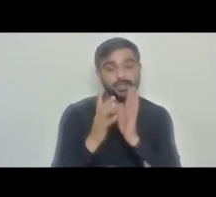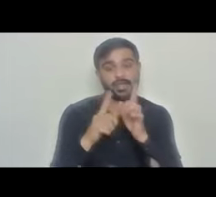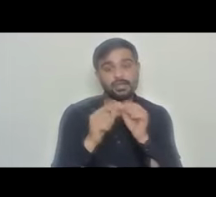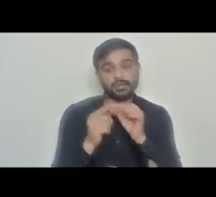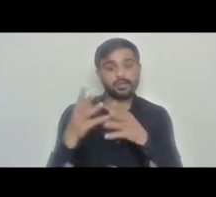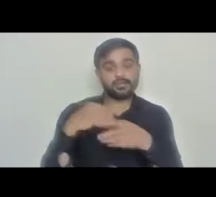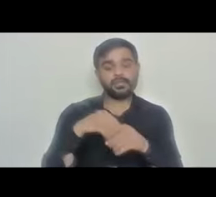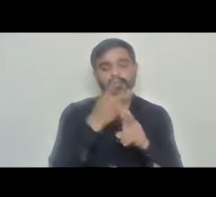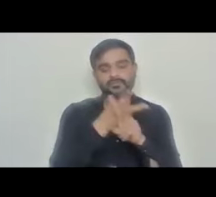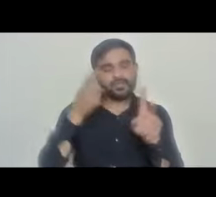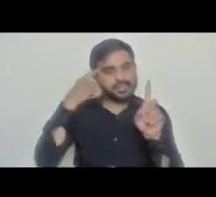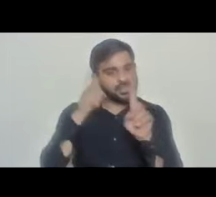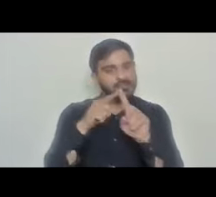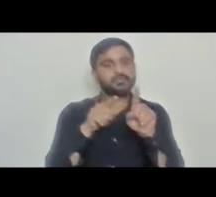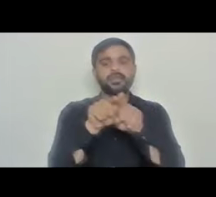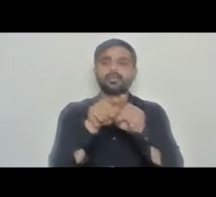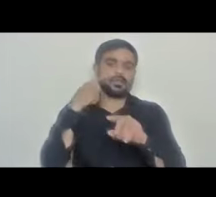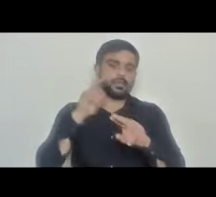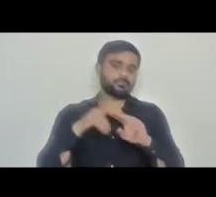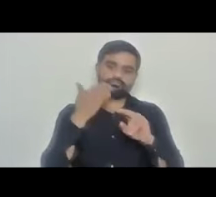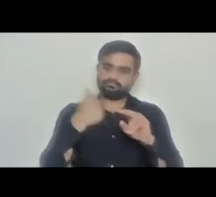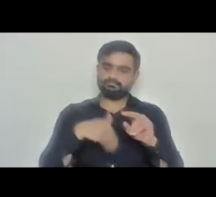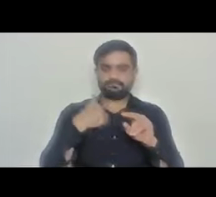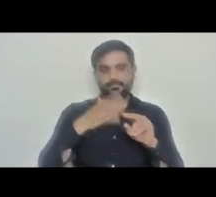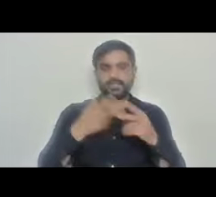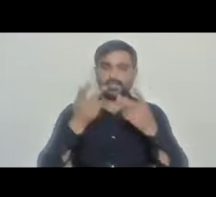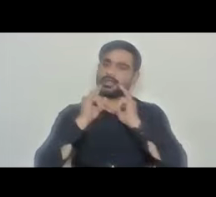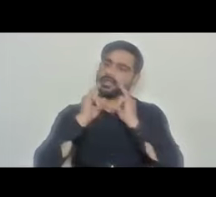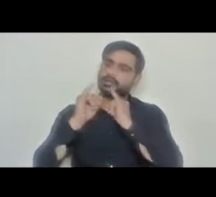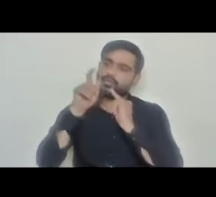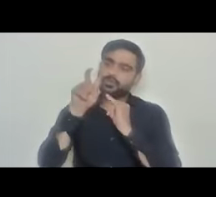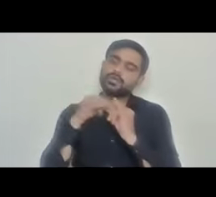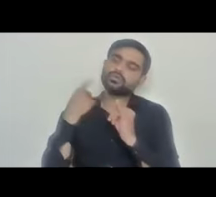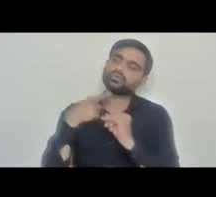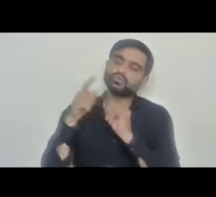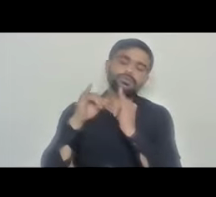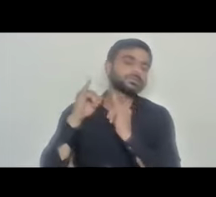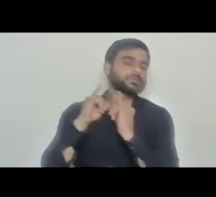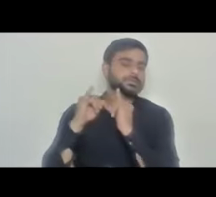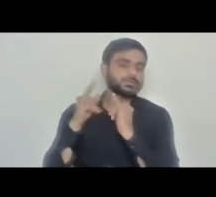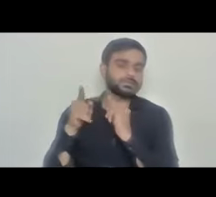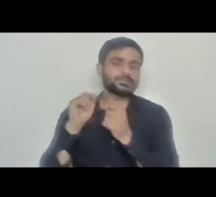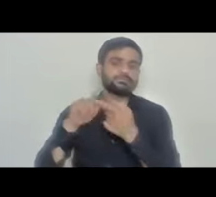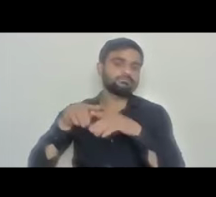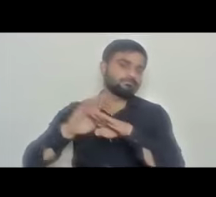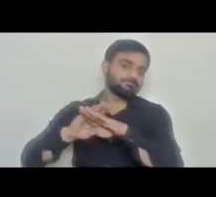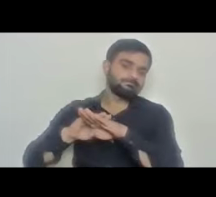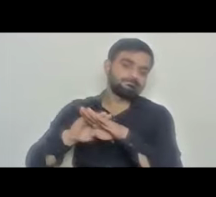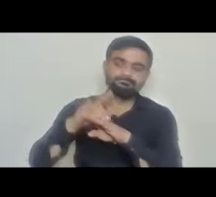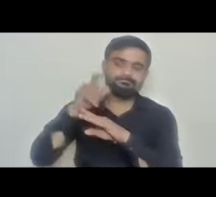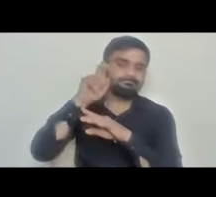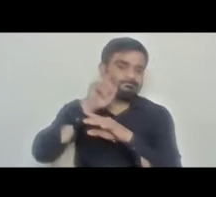different themes. For example, if I have interviewed somebody about their experience of sexual